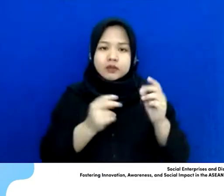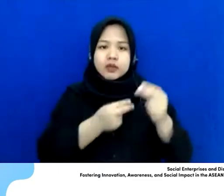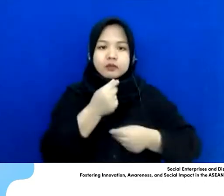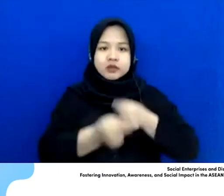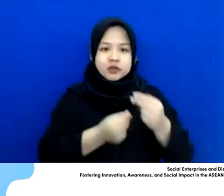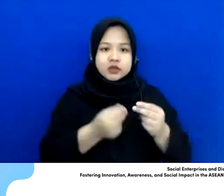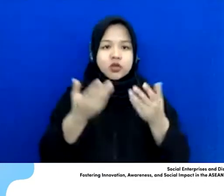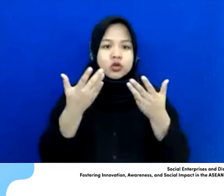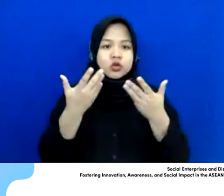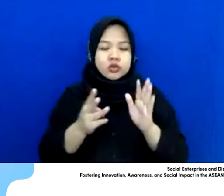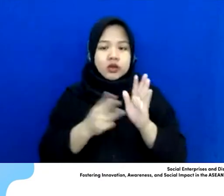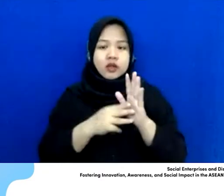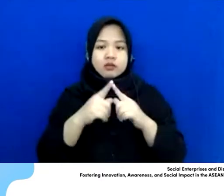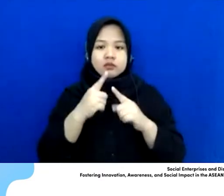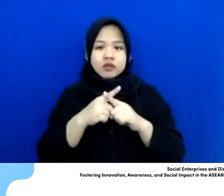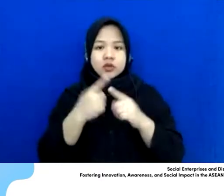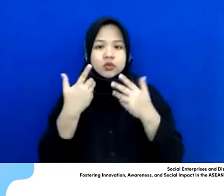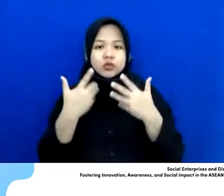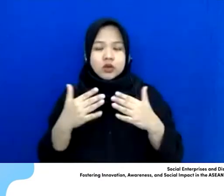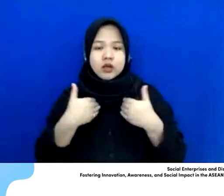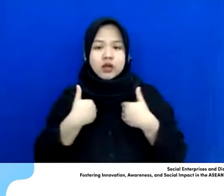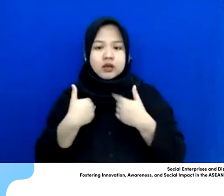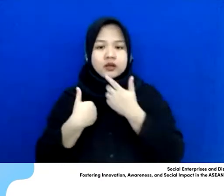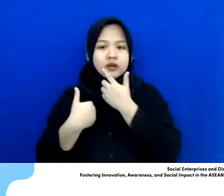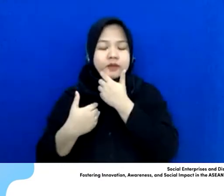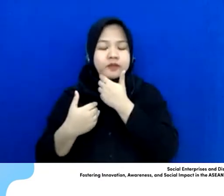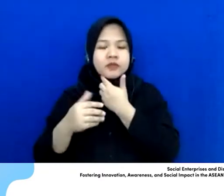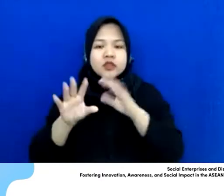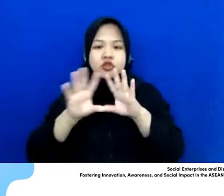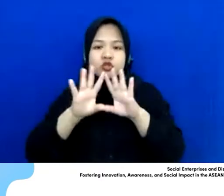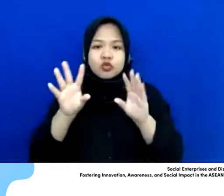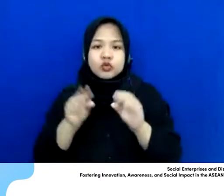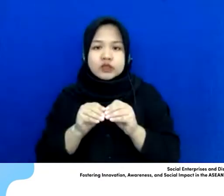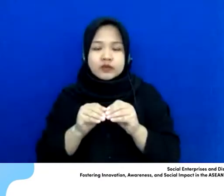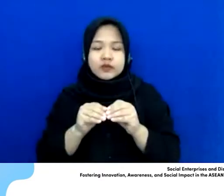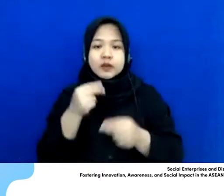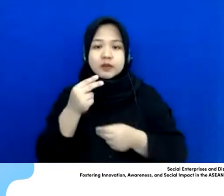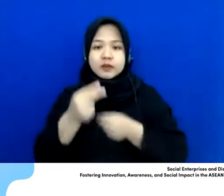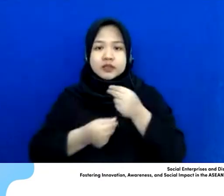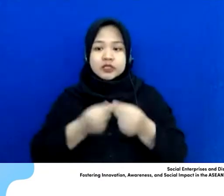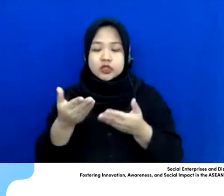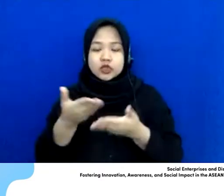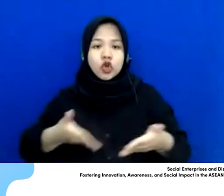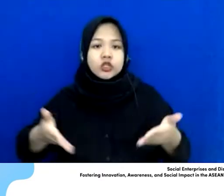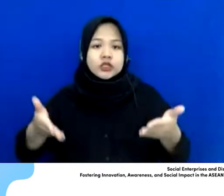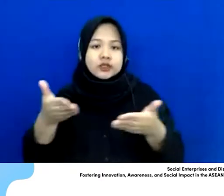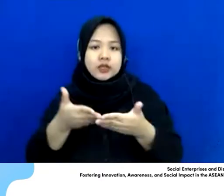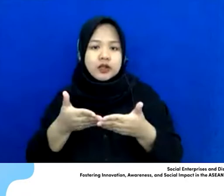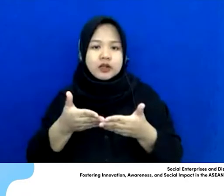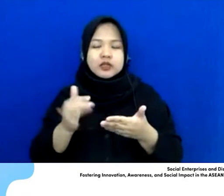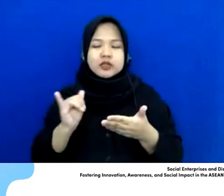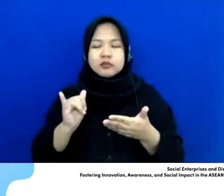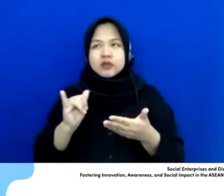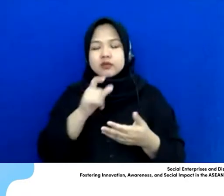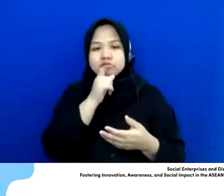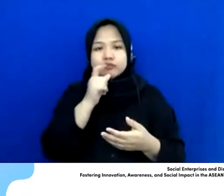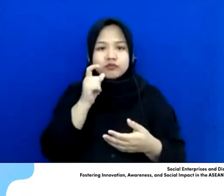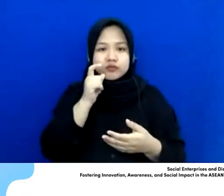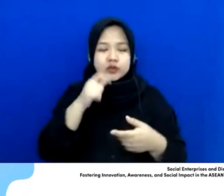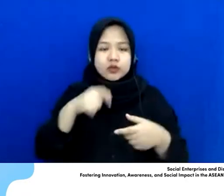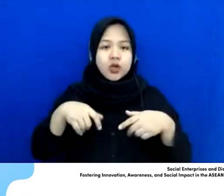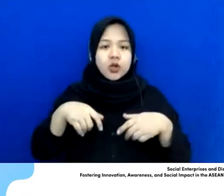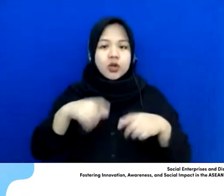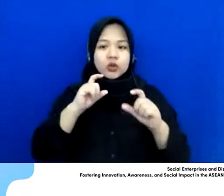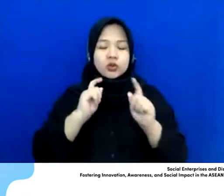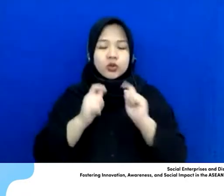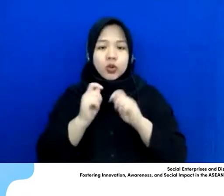successfully modeled 11 inclusive and sustainable social businesses, including coffee shops, bakeries, eco